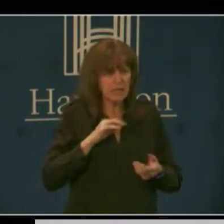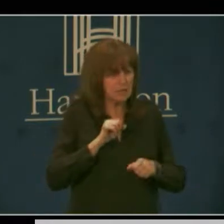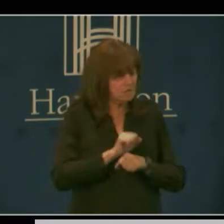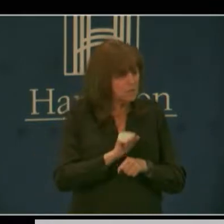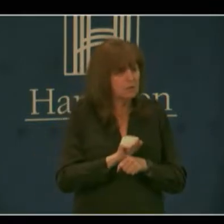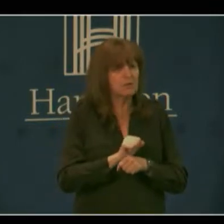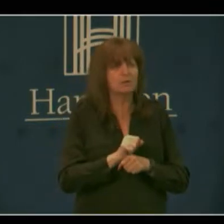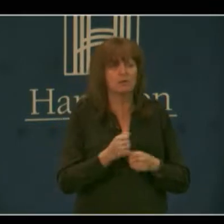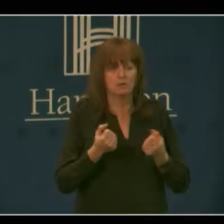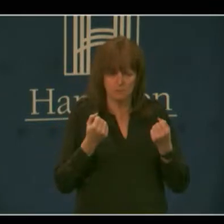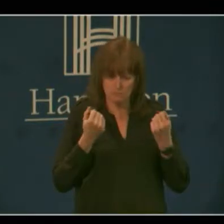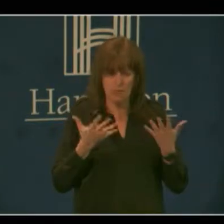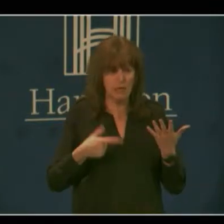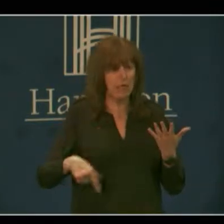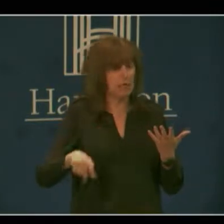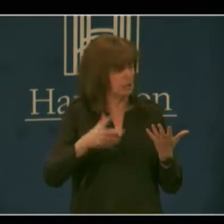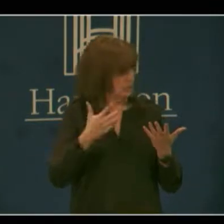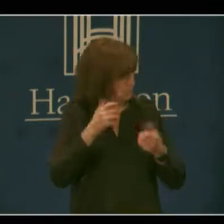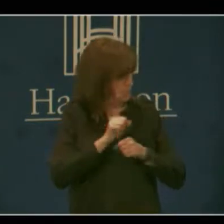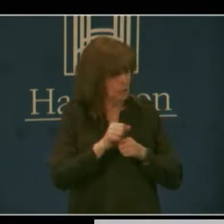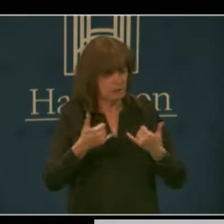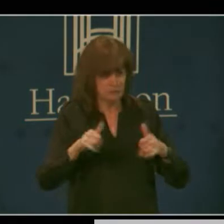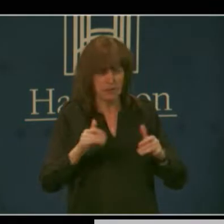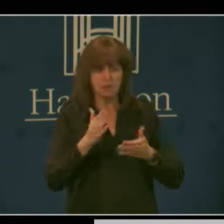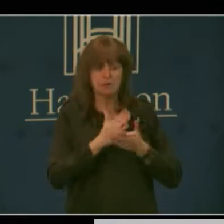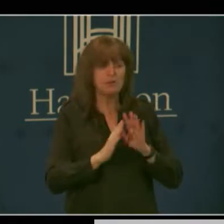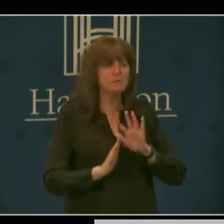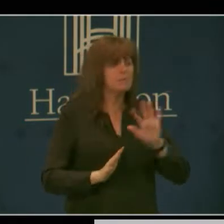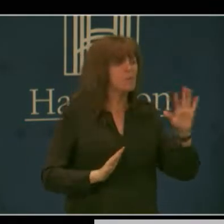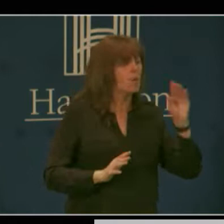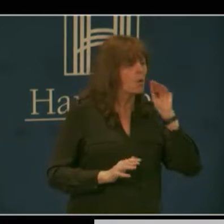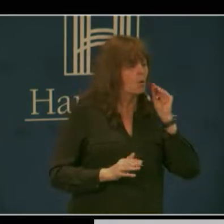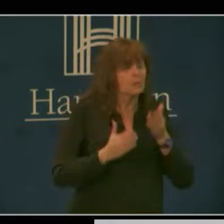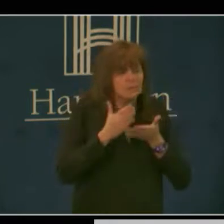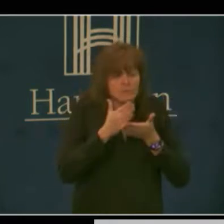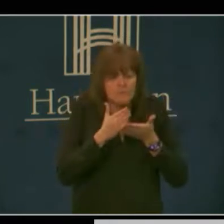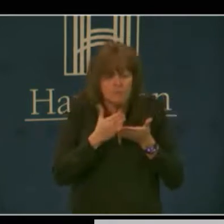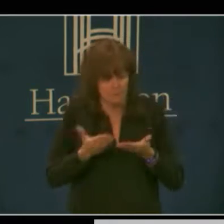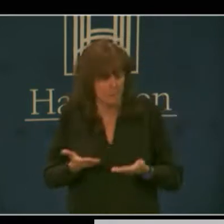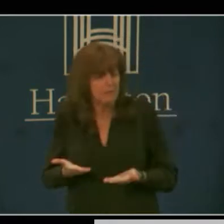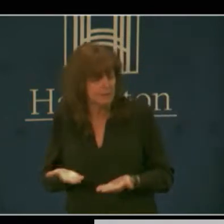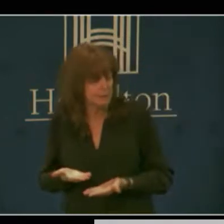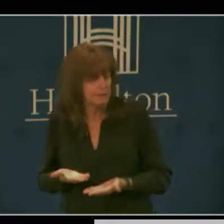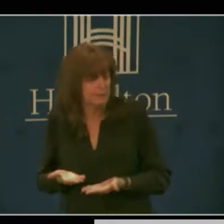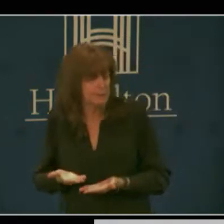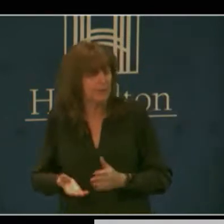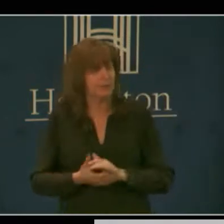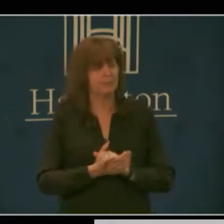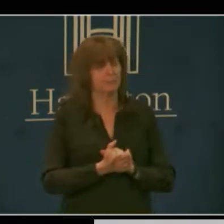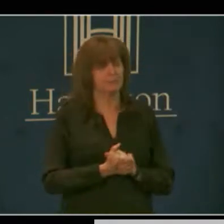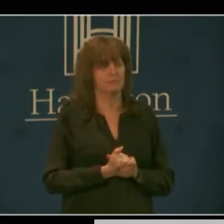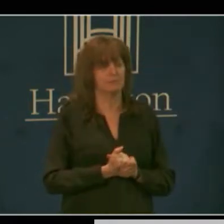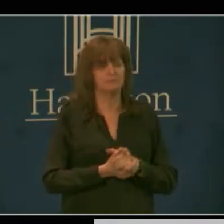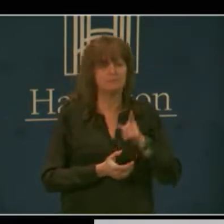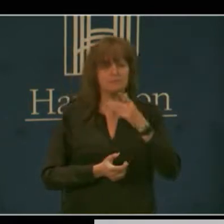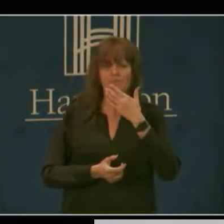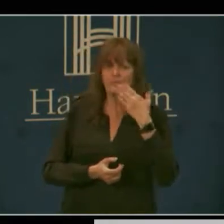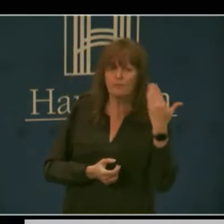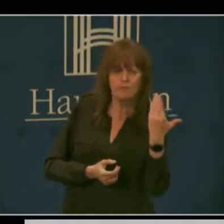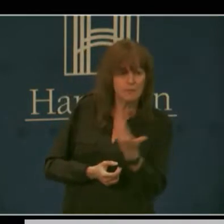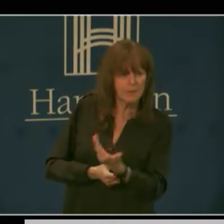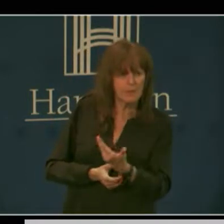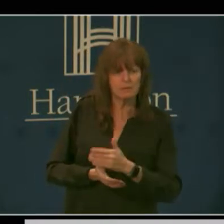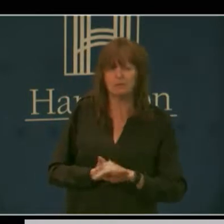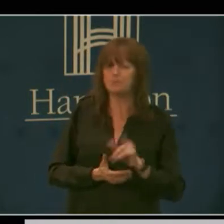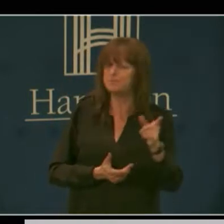not be functioning physically from this building. Thank you very much, Mr. Mayor. Following up on the Emergency Operations Center, Paul, this is going to come